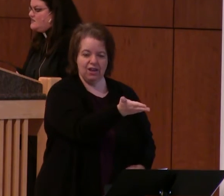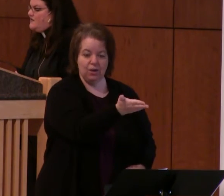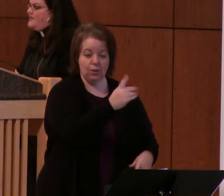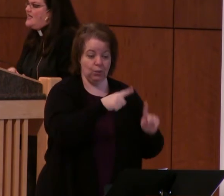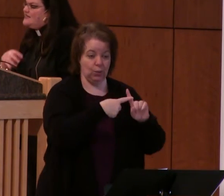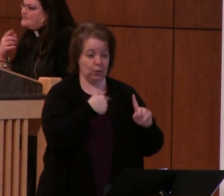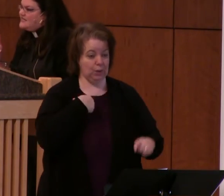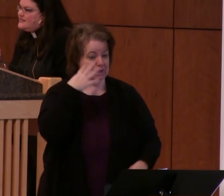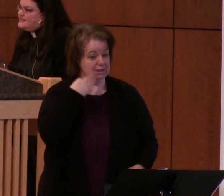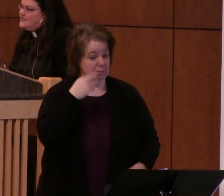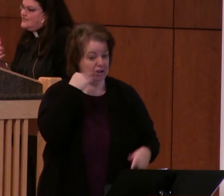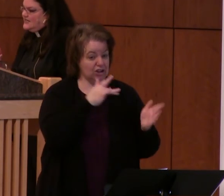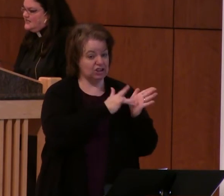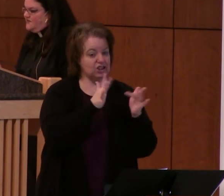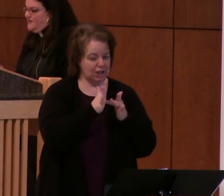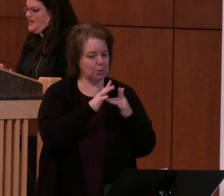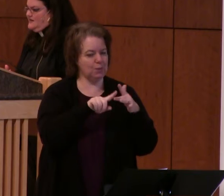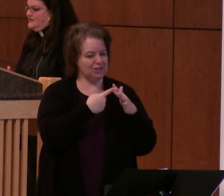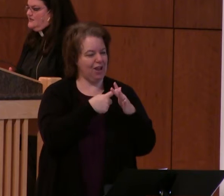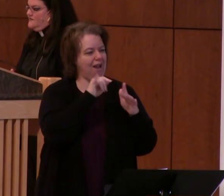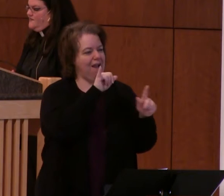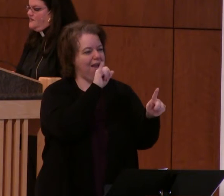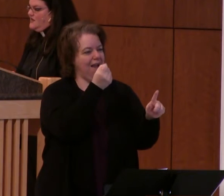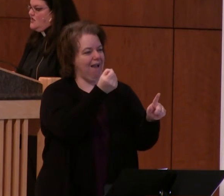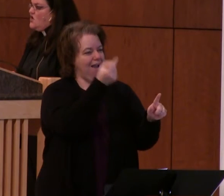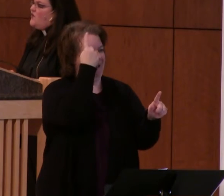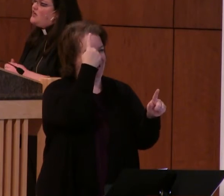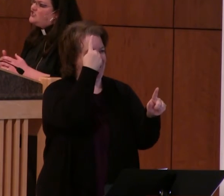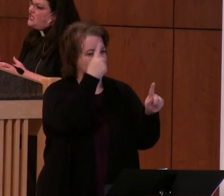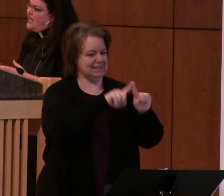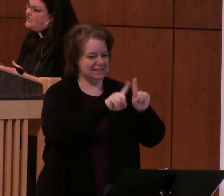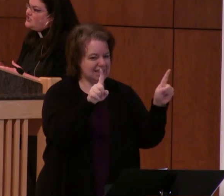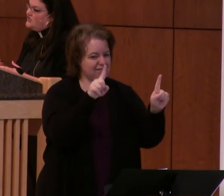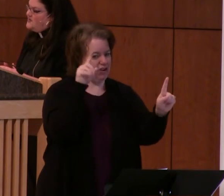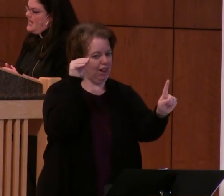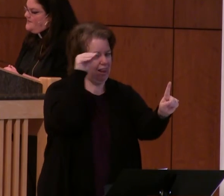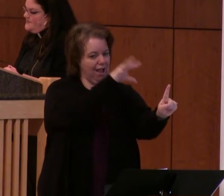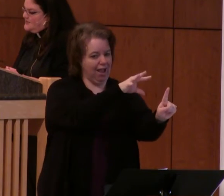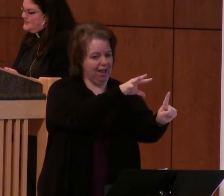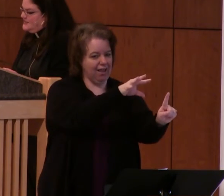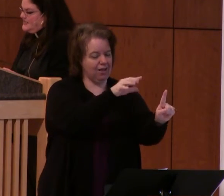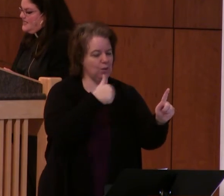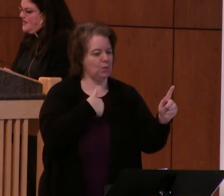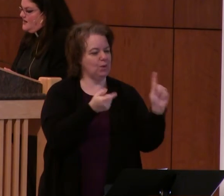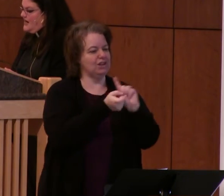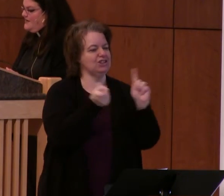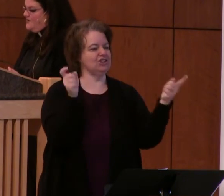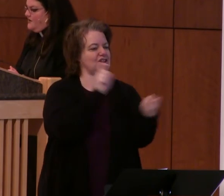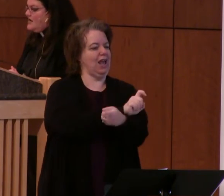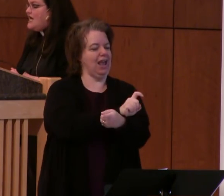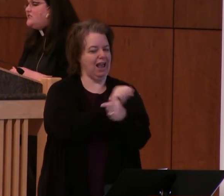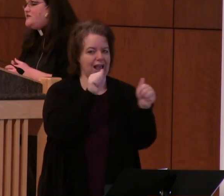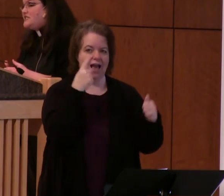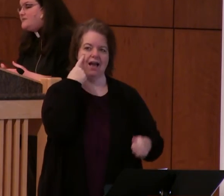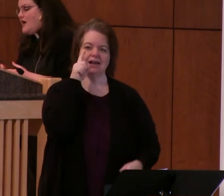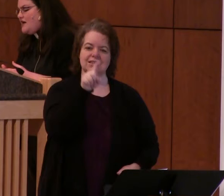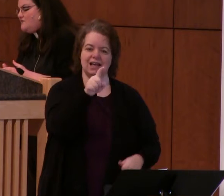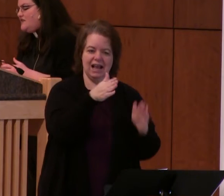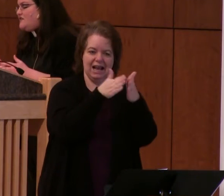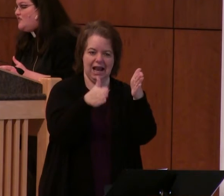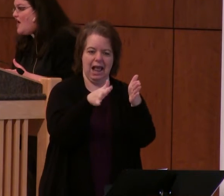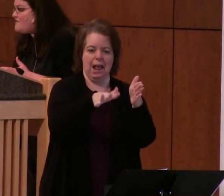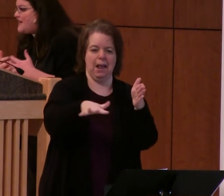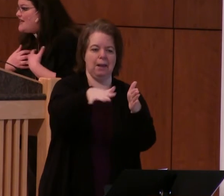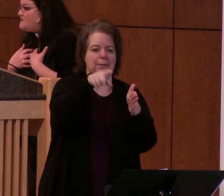encounter Jesus, we begin to see these things in a different light. We are changed to be able to see our neighbor and to